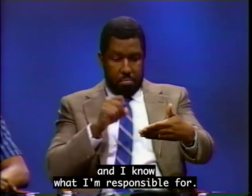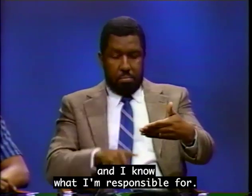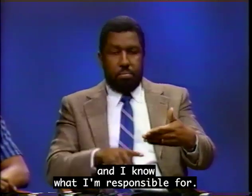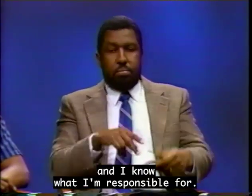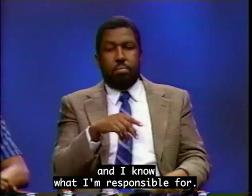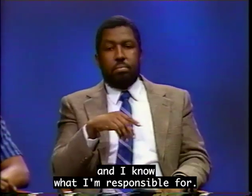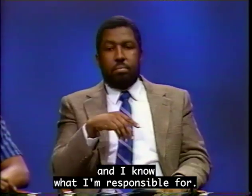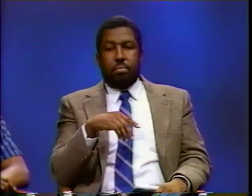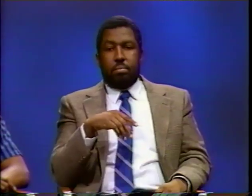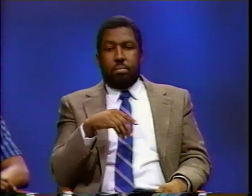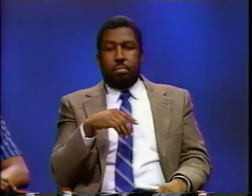for.